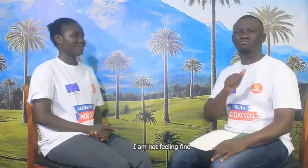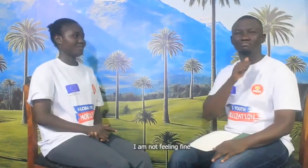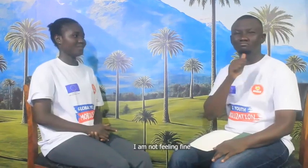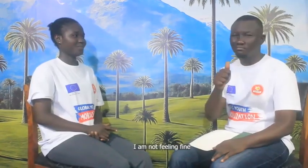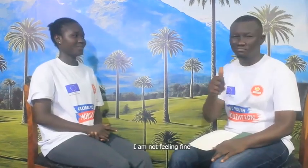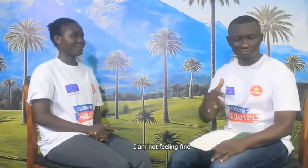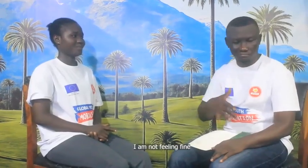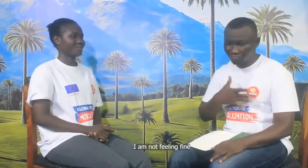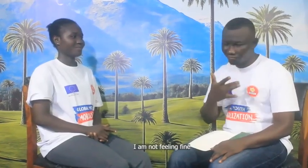I am not feeling fine.